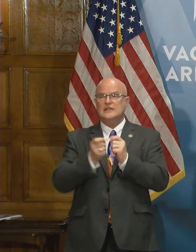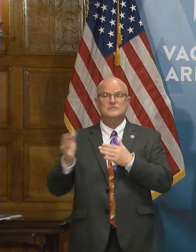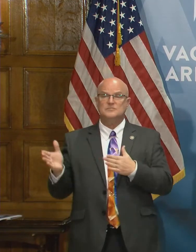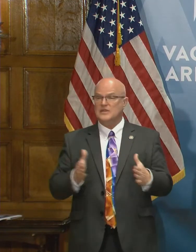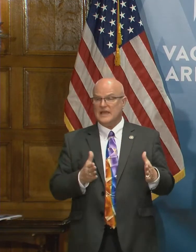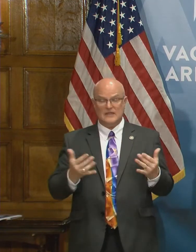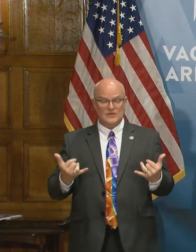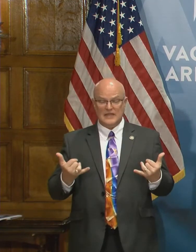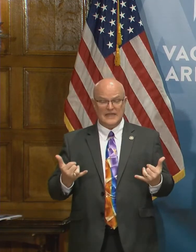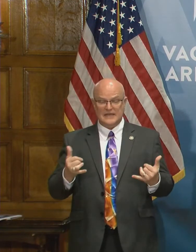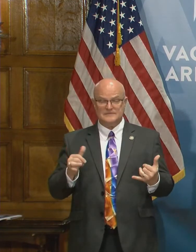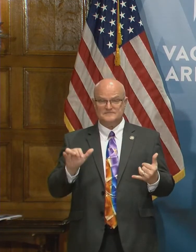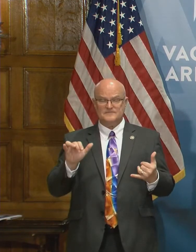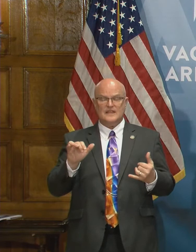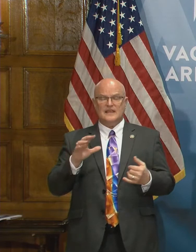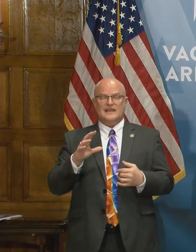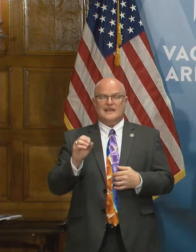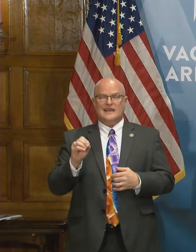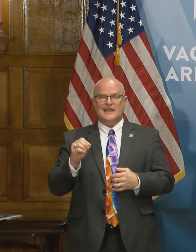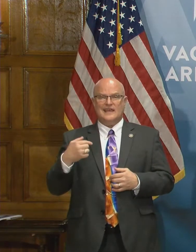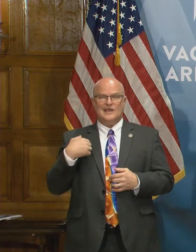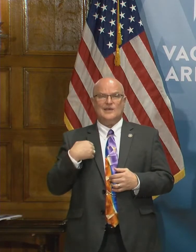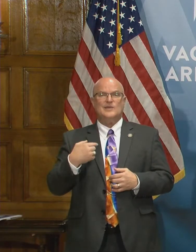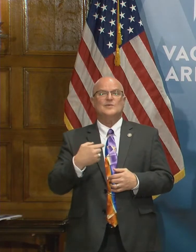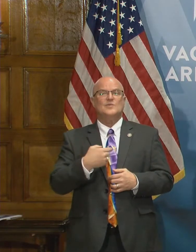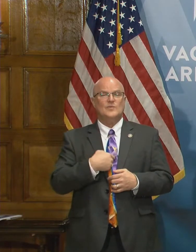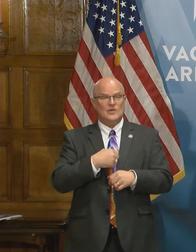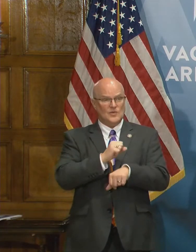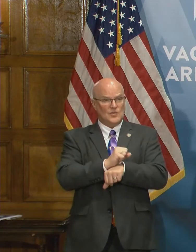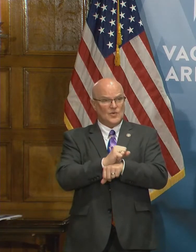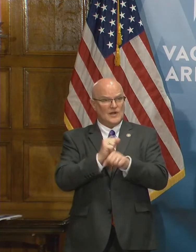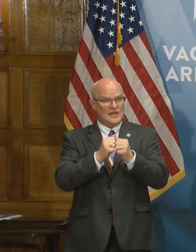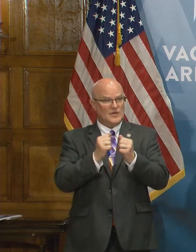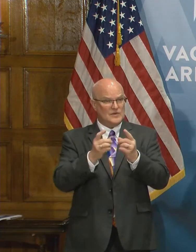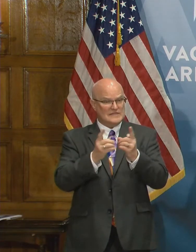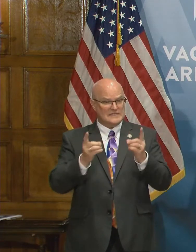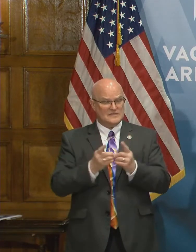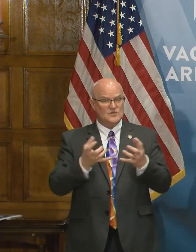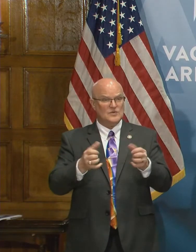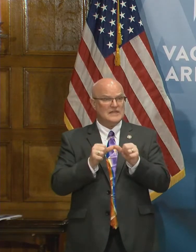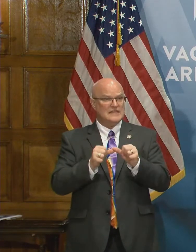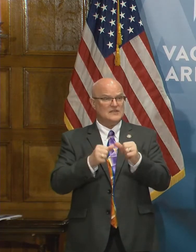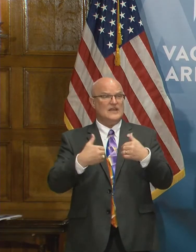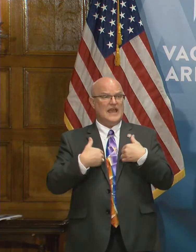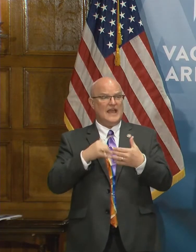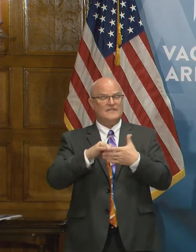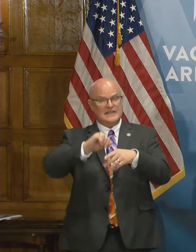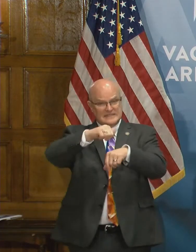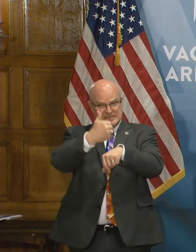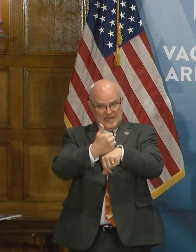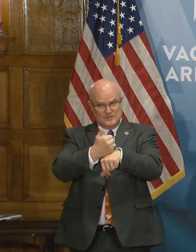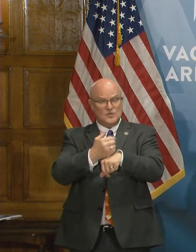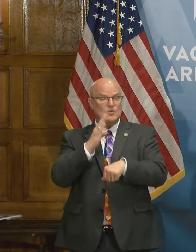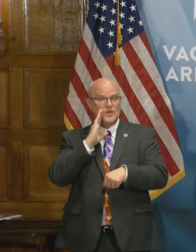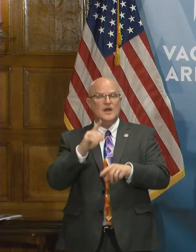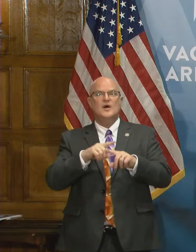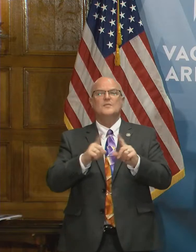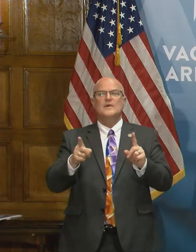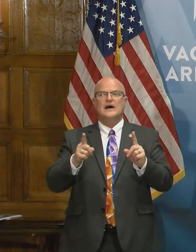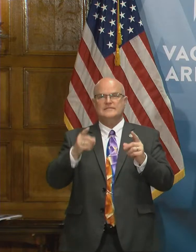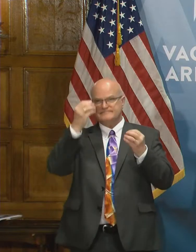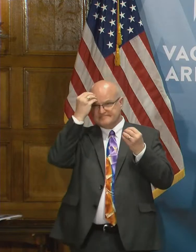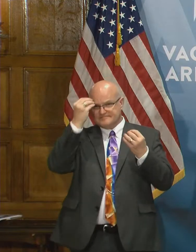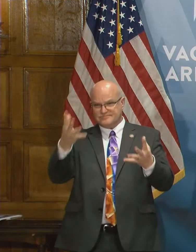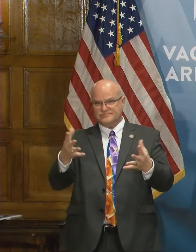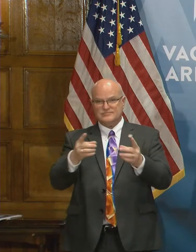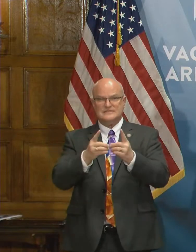planned to that, and we are working with districts that want to continue having that in place, but we also communicated